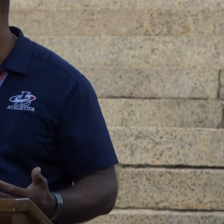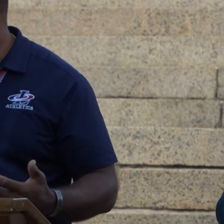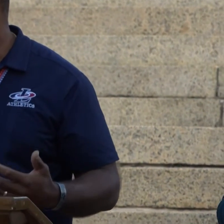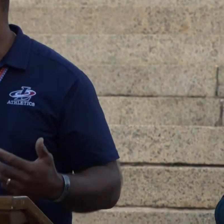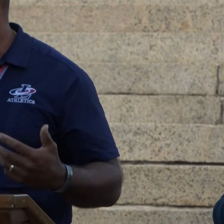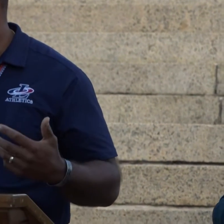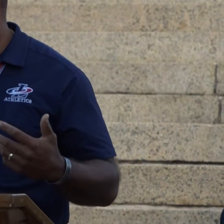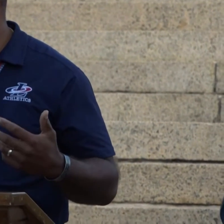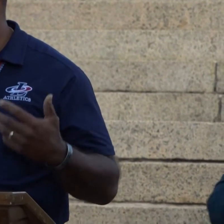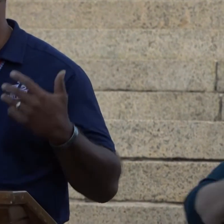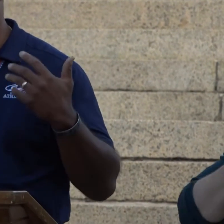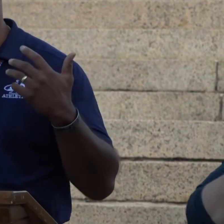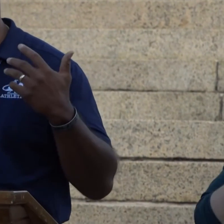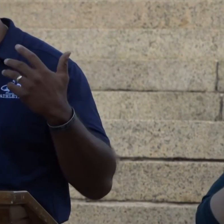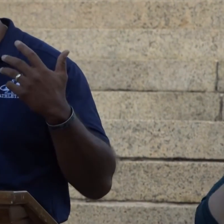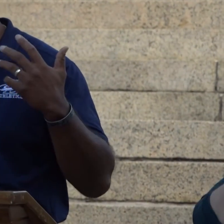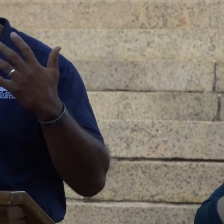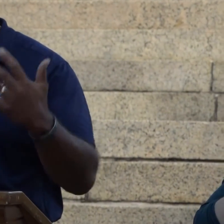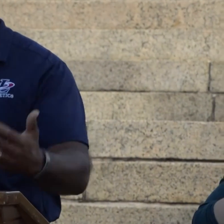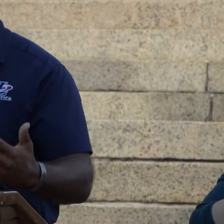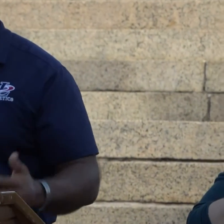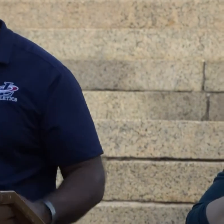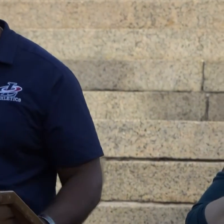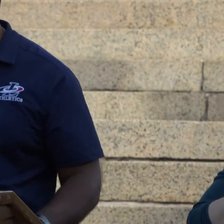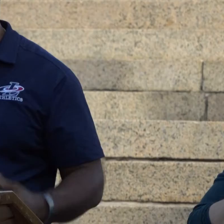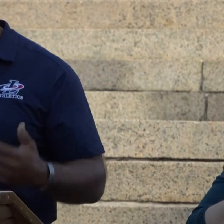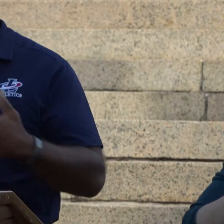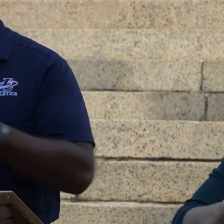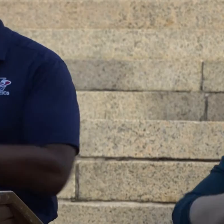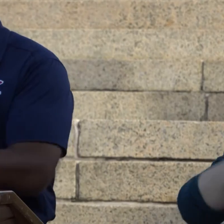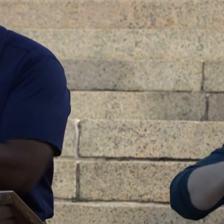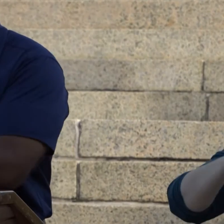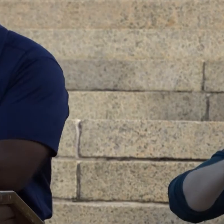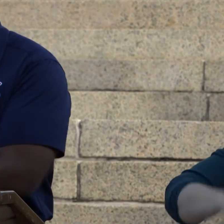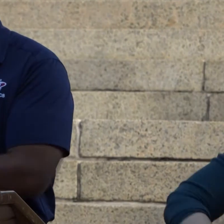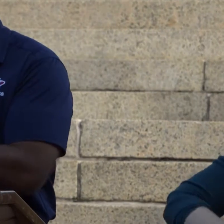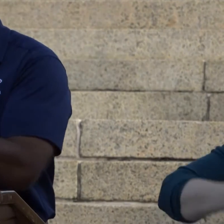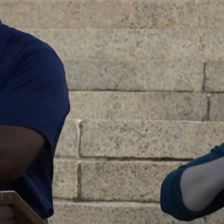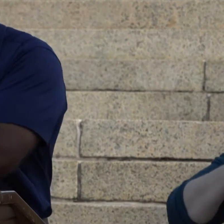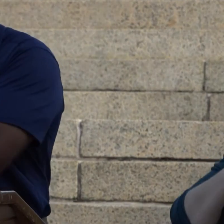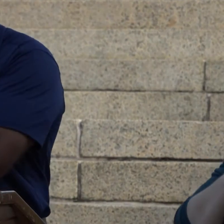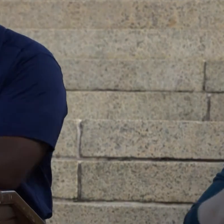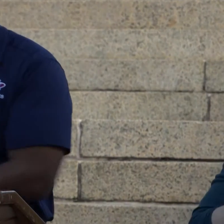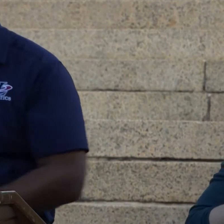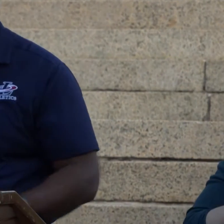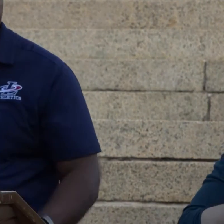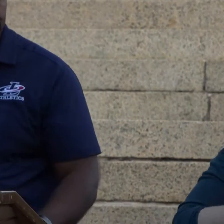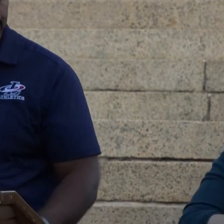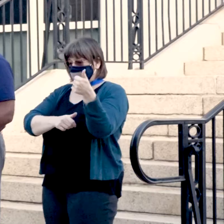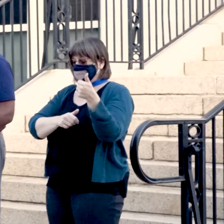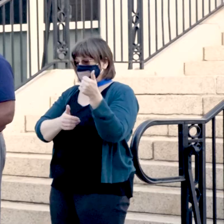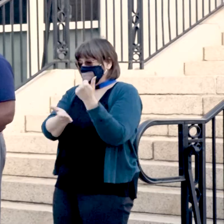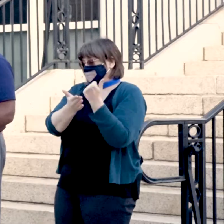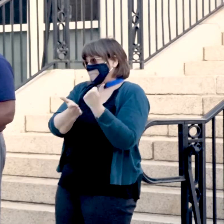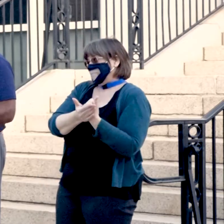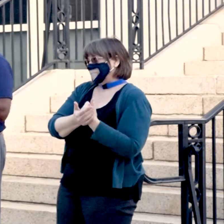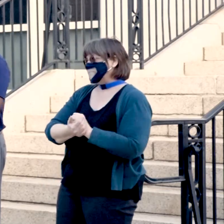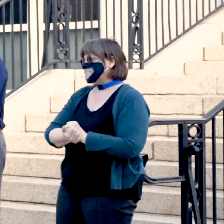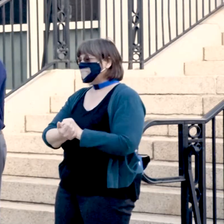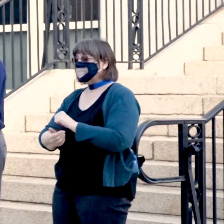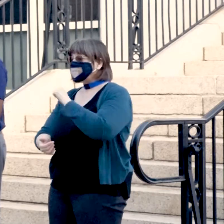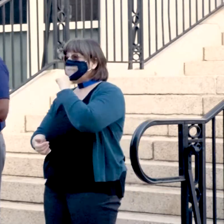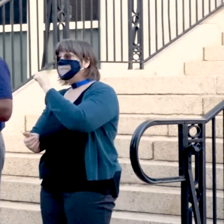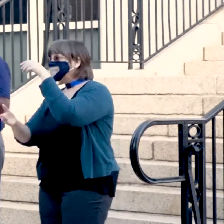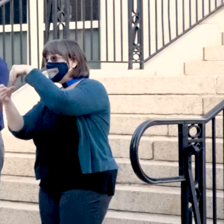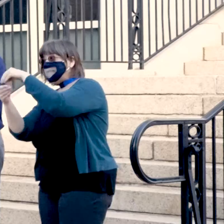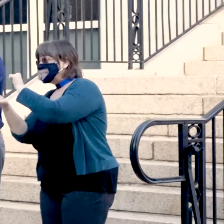had, right, to survivors of this, to those who were in trying to help. Not